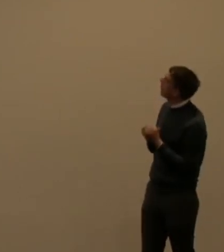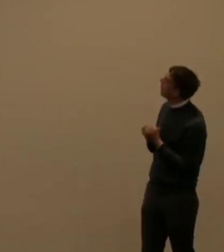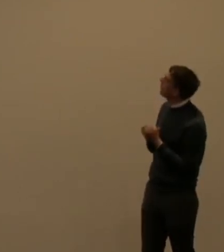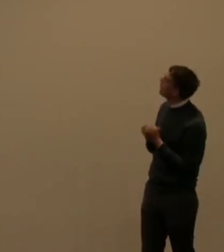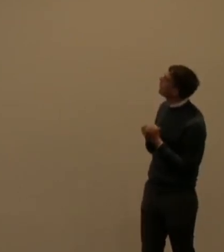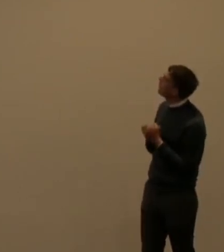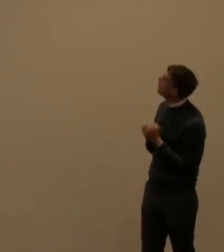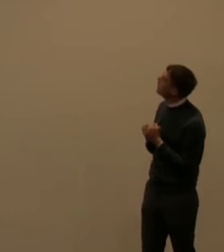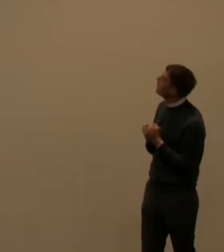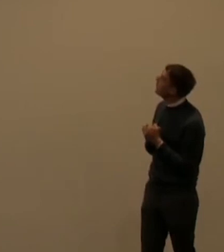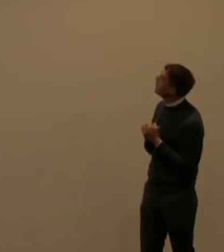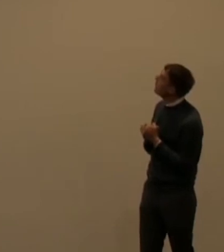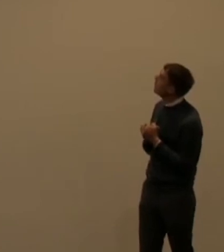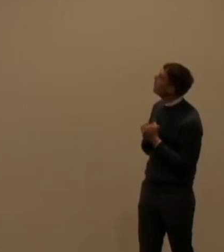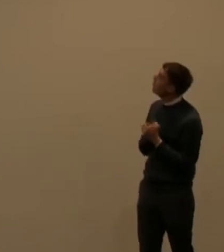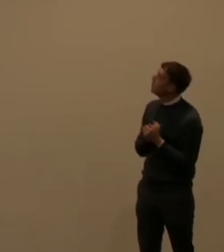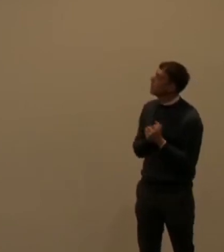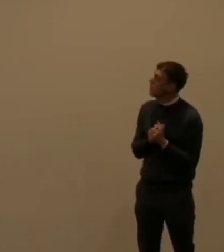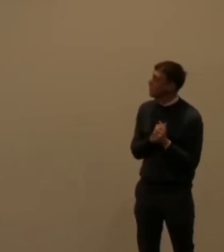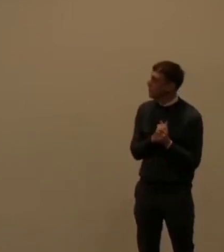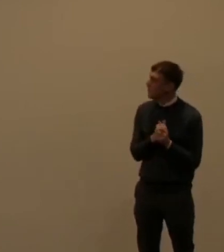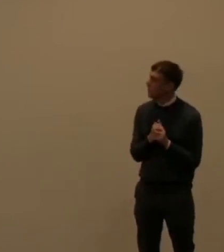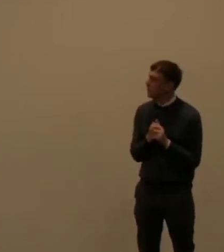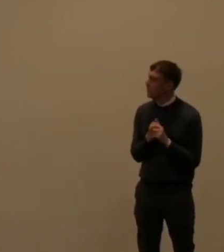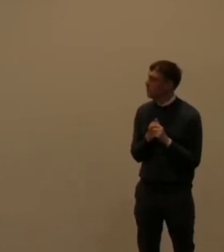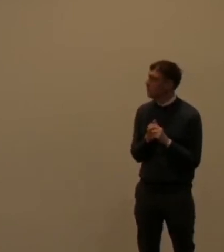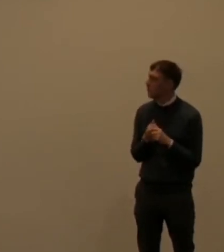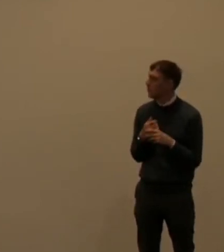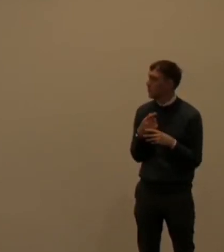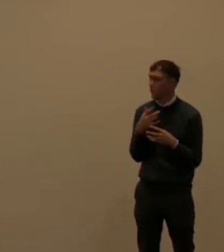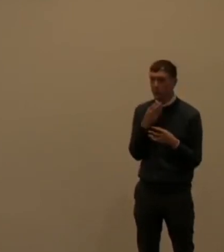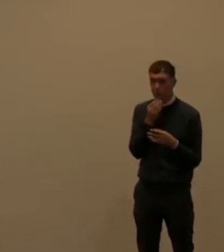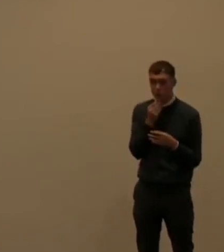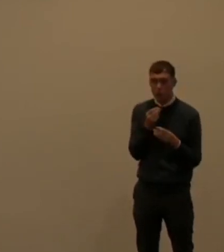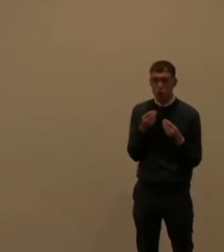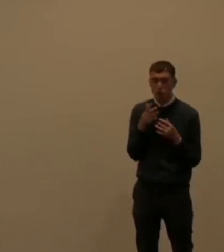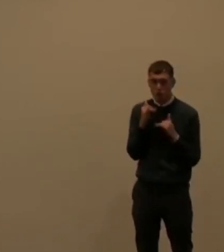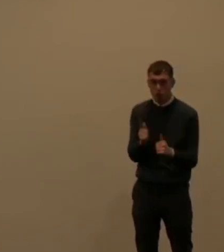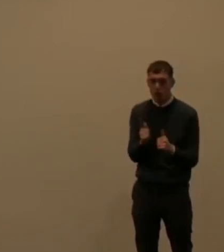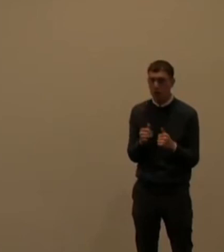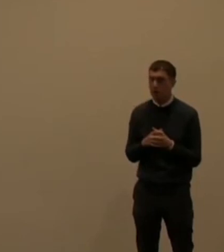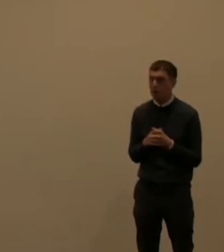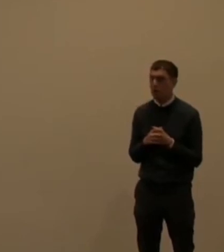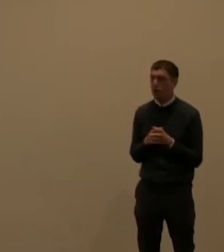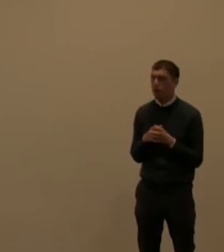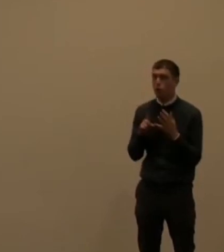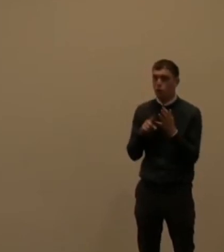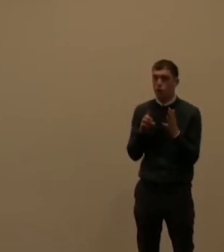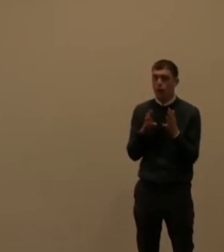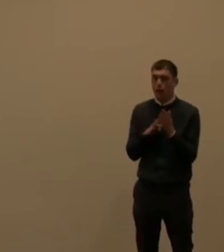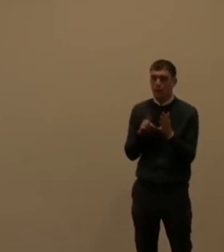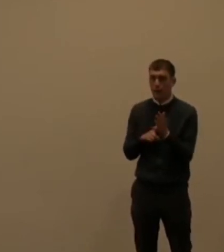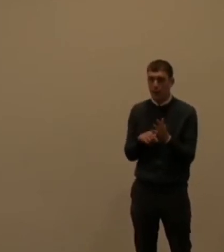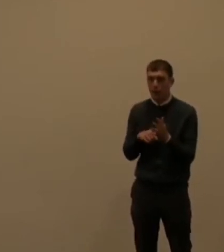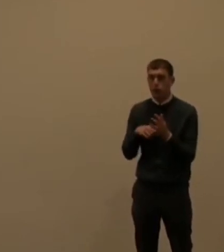solutions for our processes. I used the solution checker, I used the UML